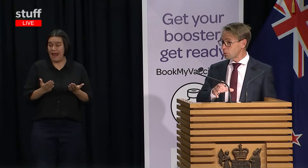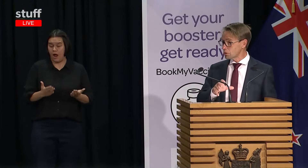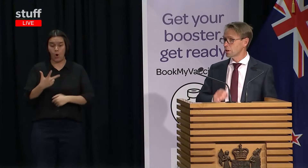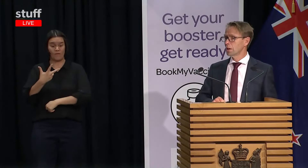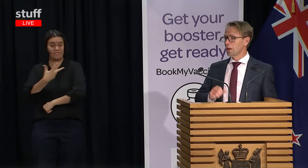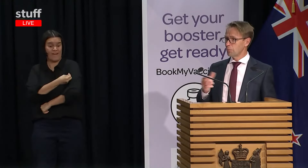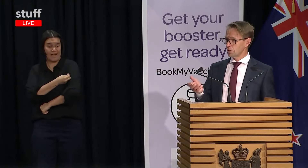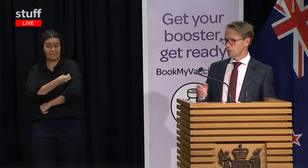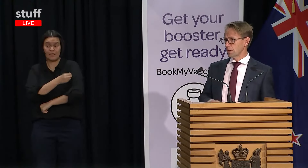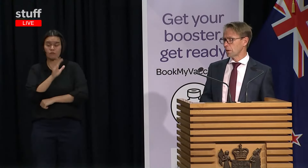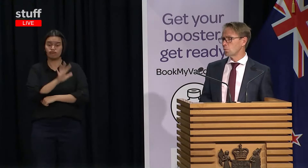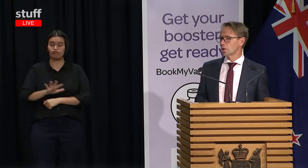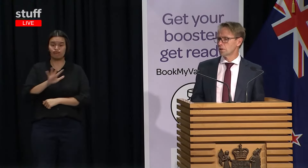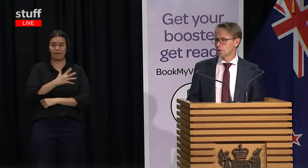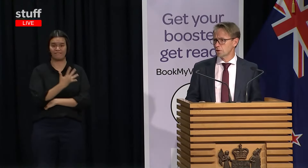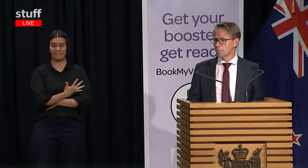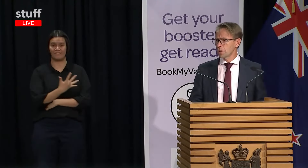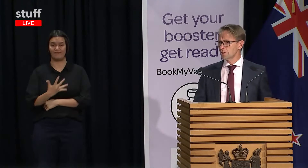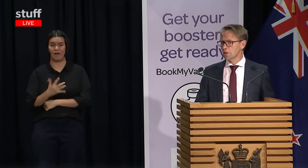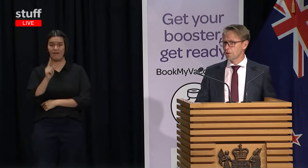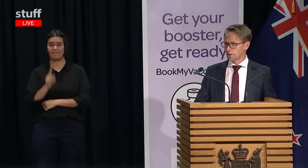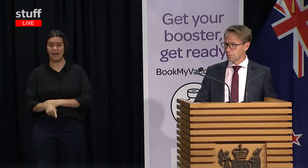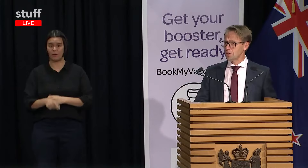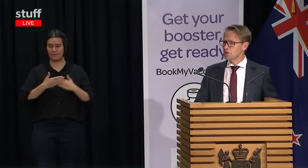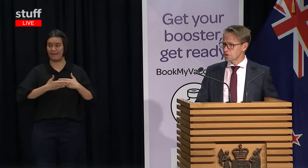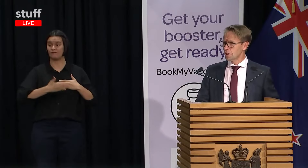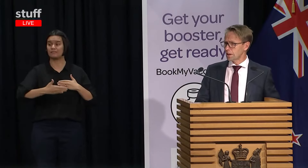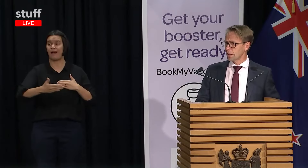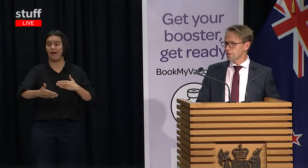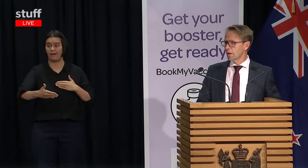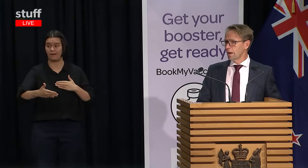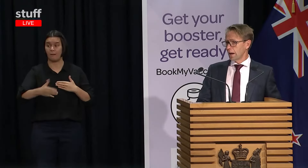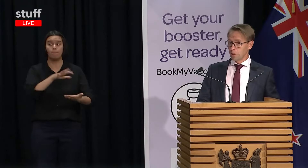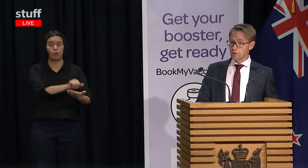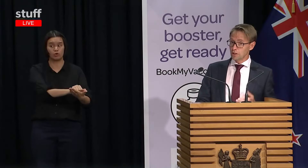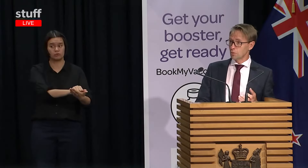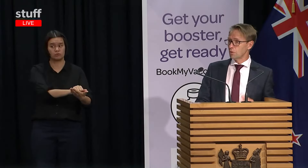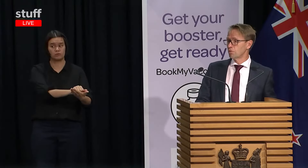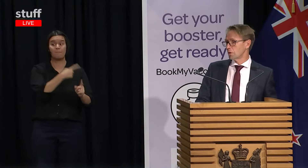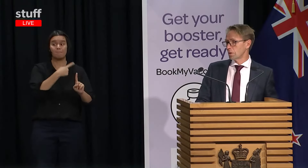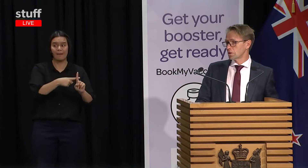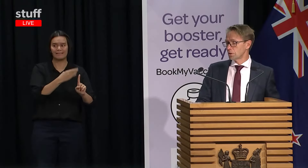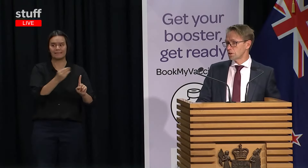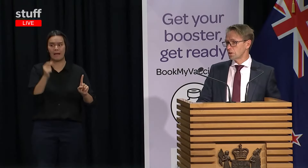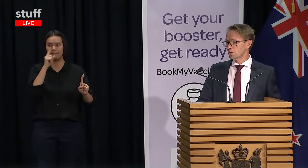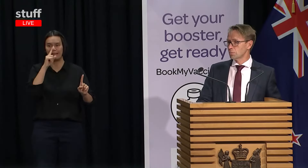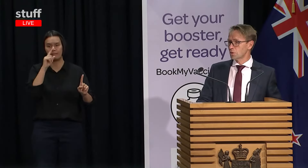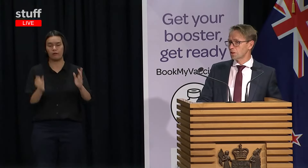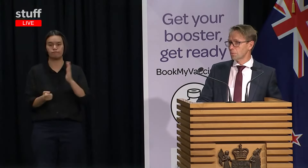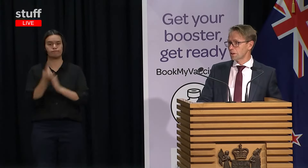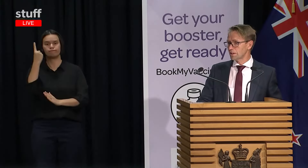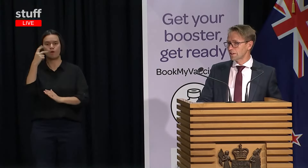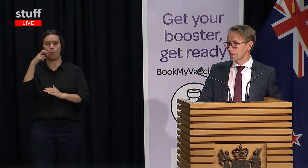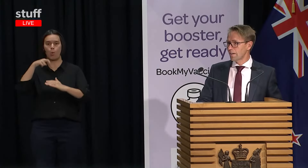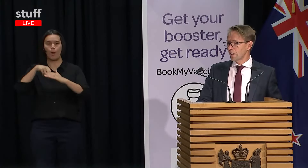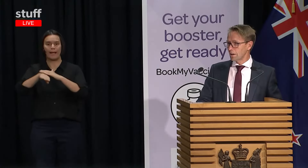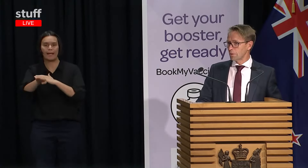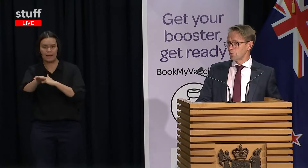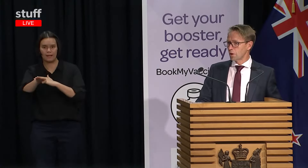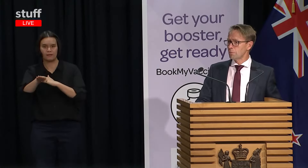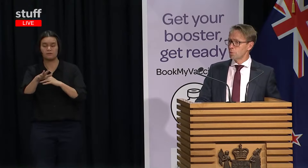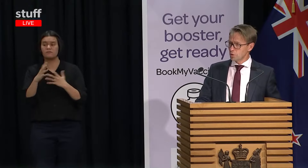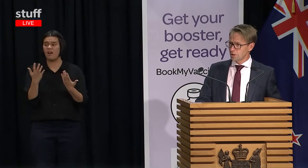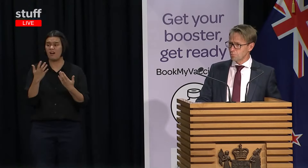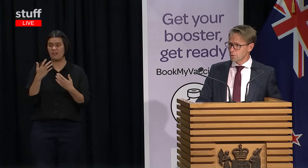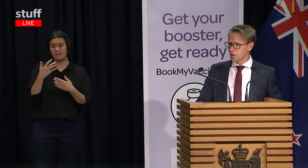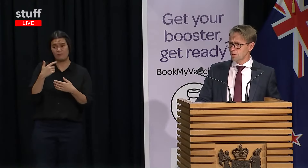That's just booked, and we're expecting walk-ins on top of that. So I think the message is getting out, and yes, we'd very much appreciate your support in helping us let